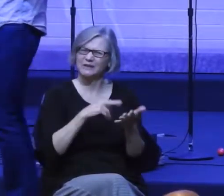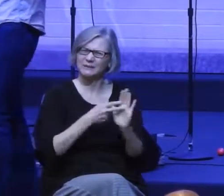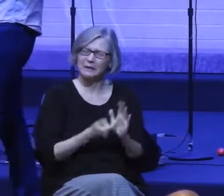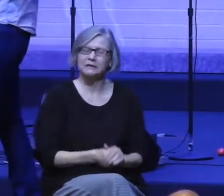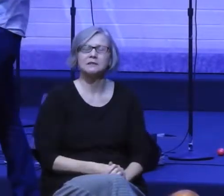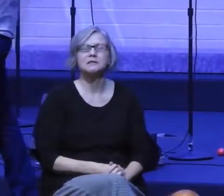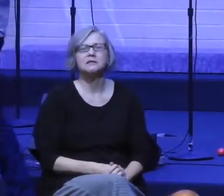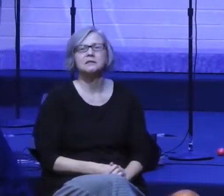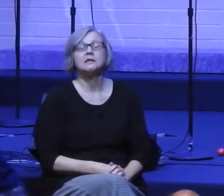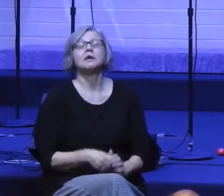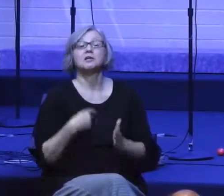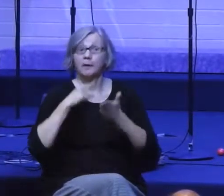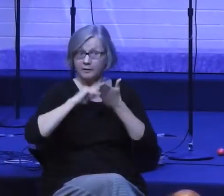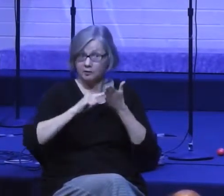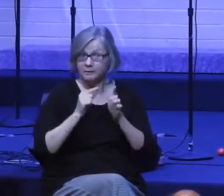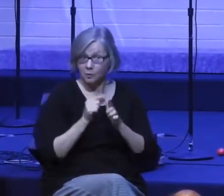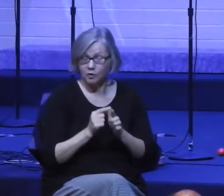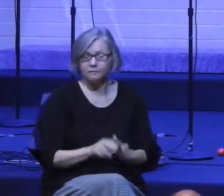thought to myself, deeply.